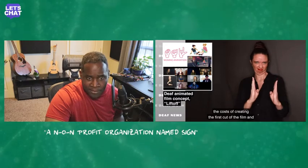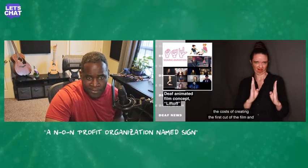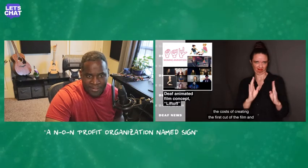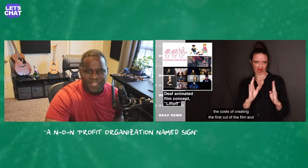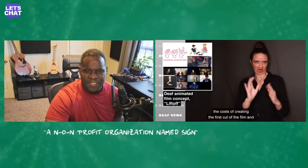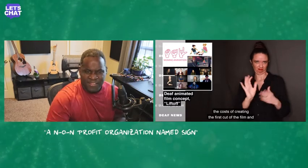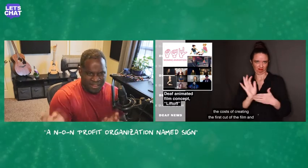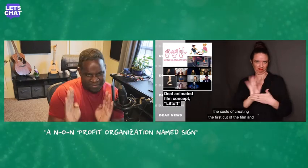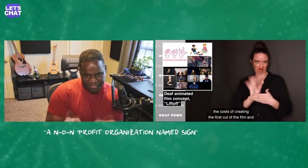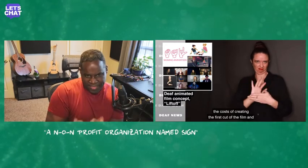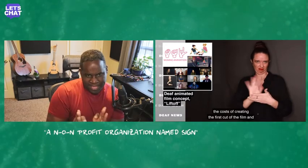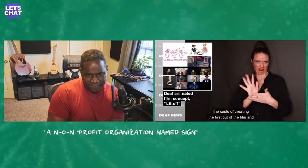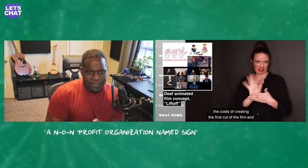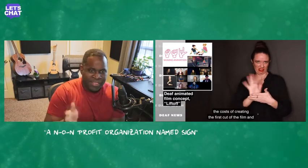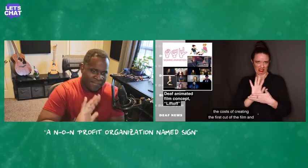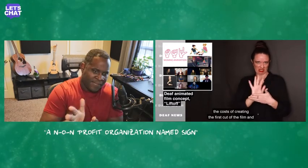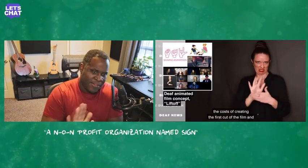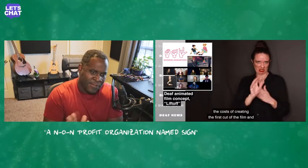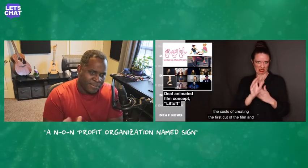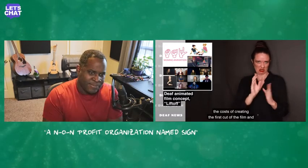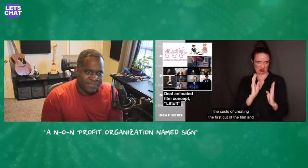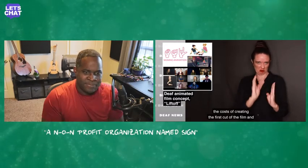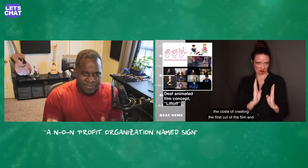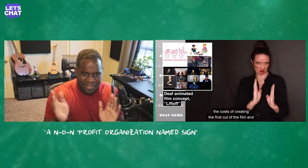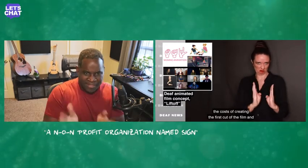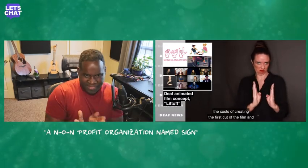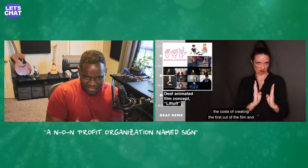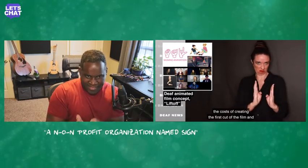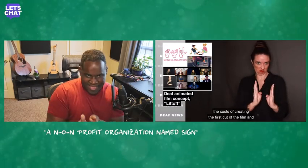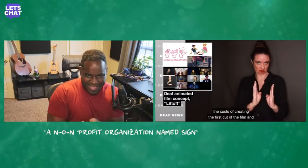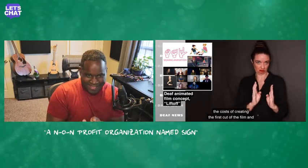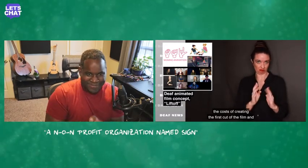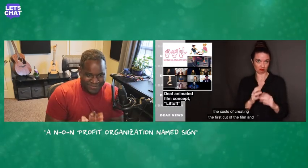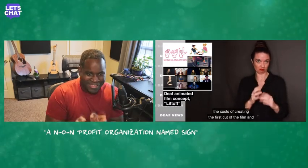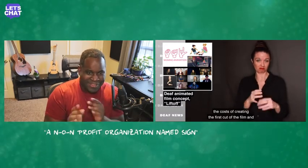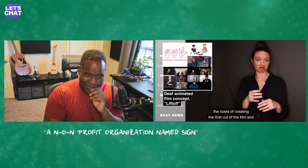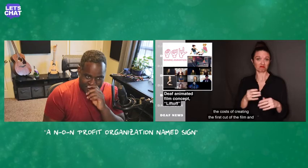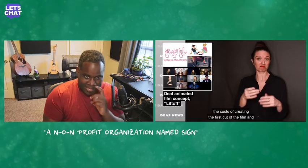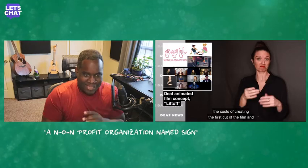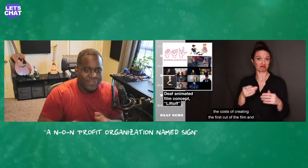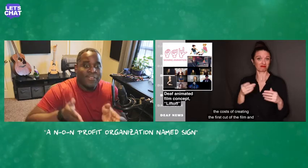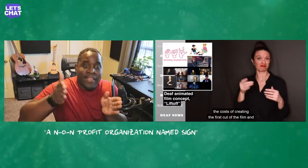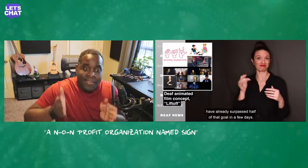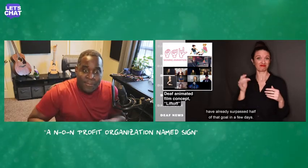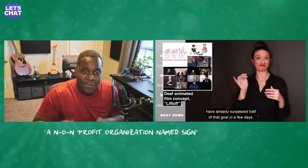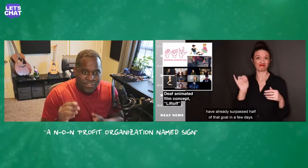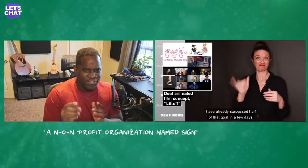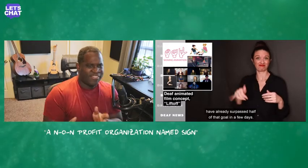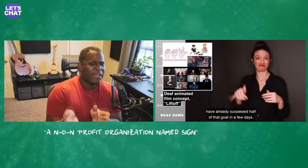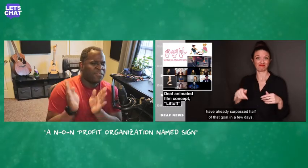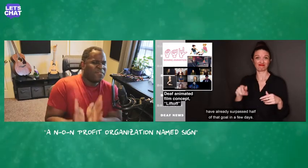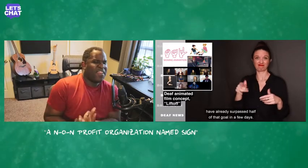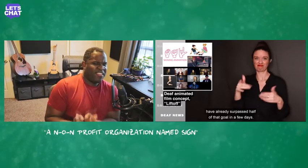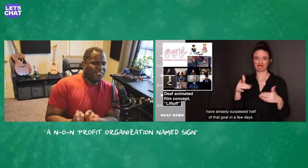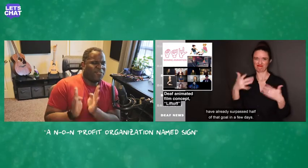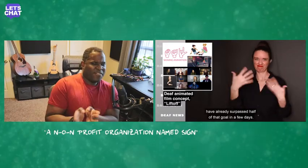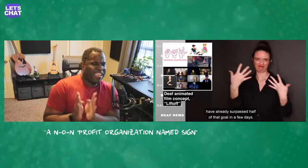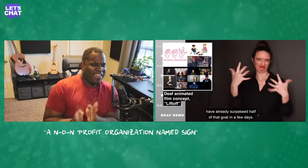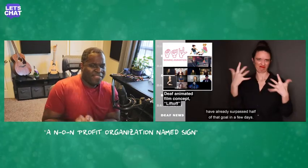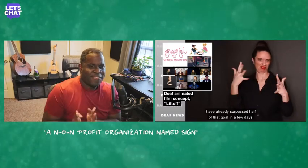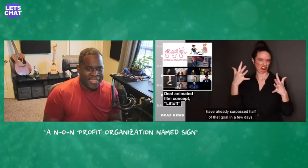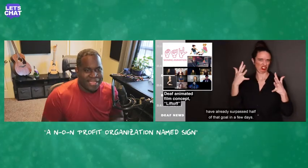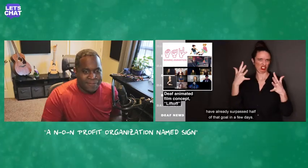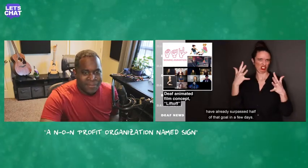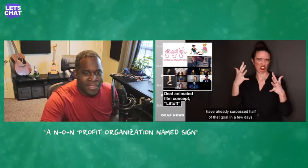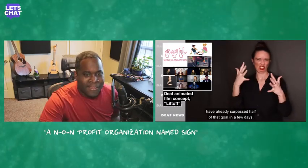half of the thing, film the thing. She's not saying person, she's saying with her face, so it's